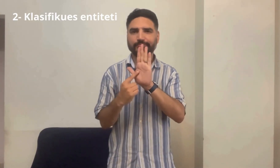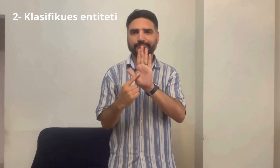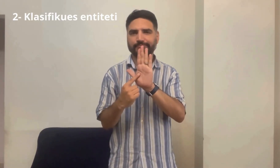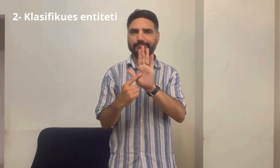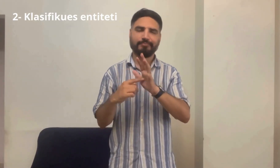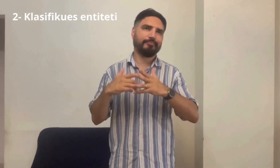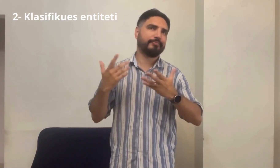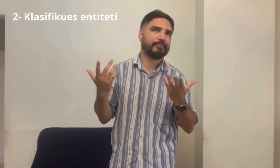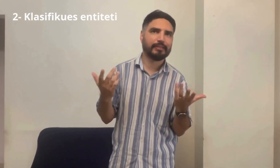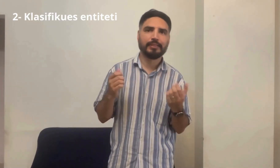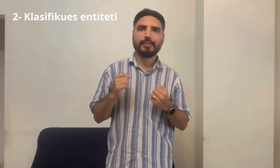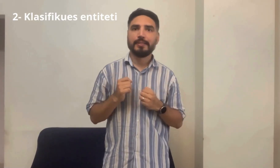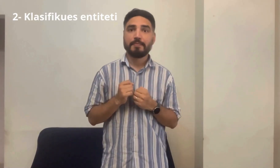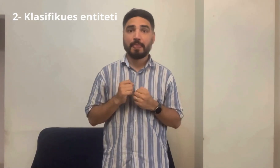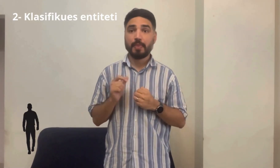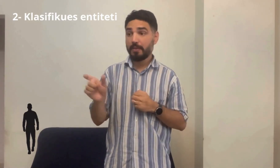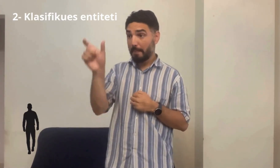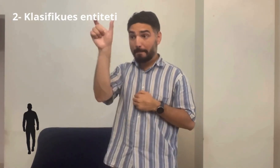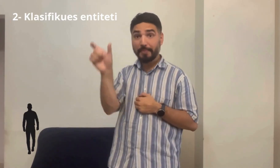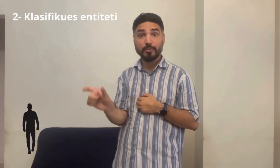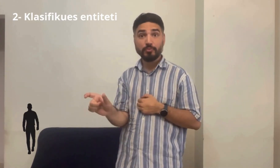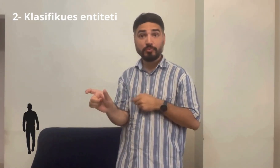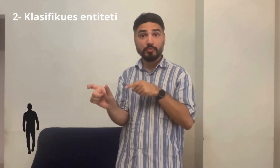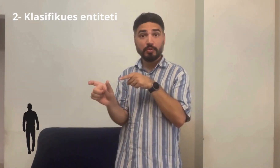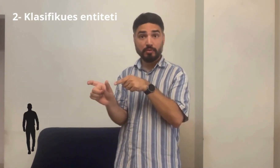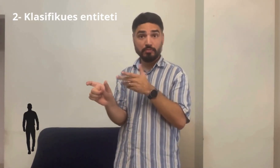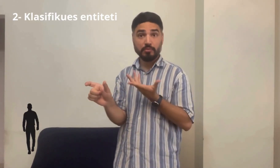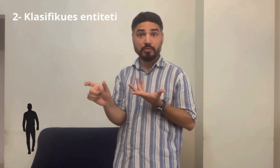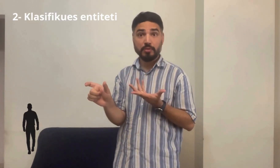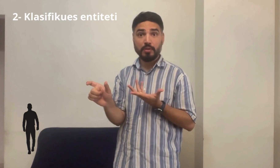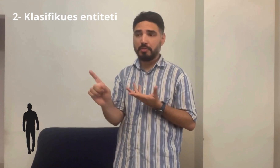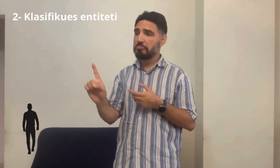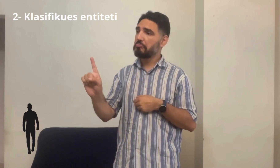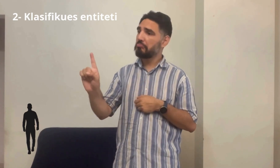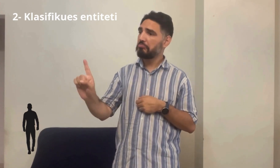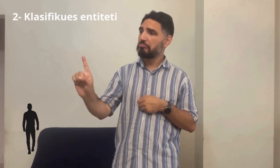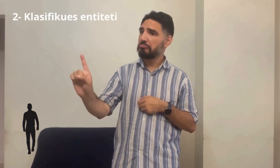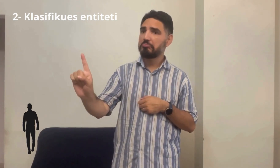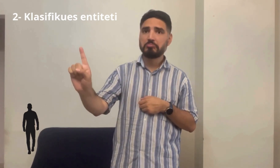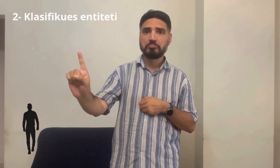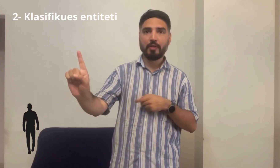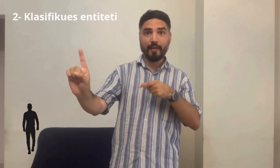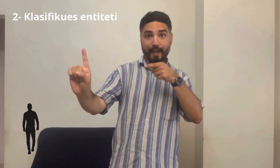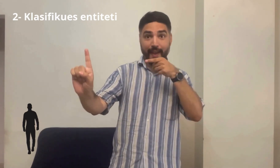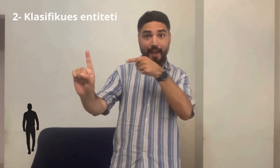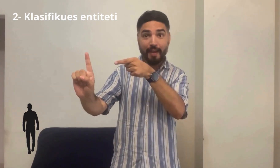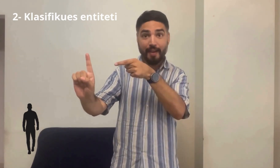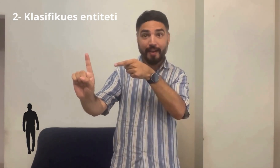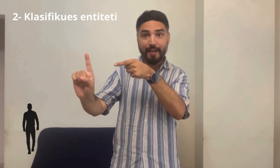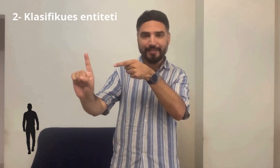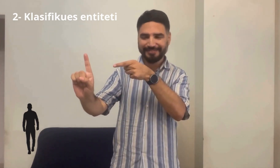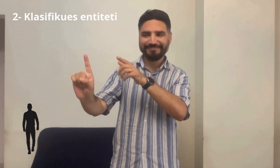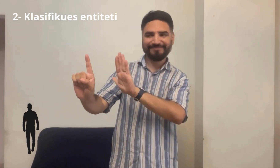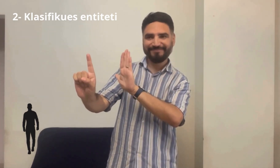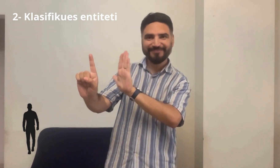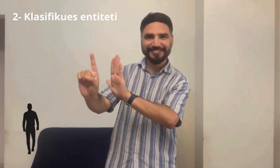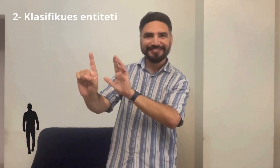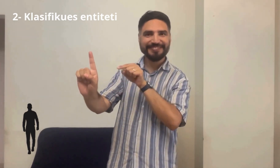example. Imagine you make the sign for a person and then move your finger forward, showing that